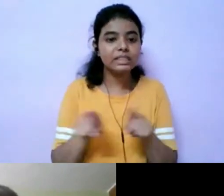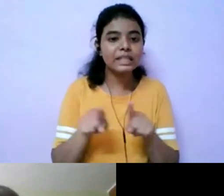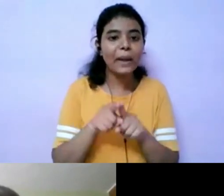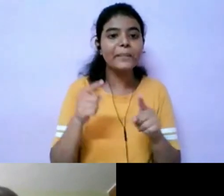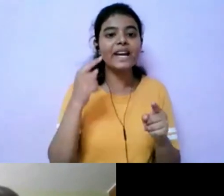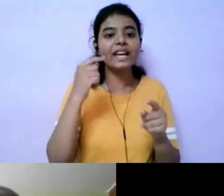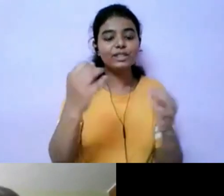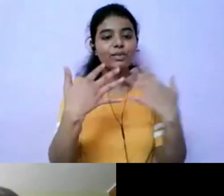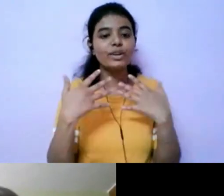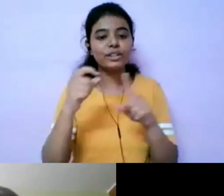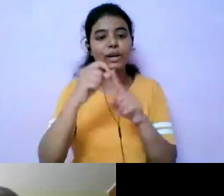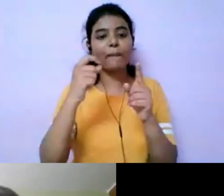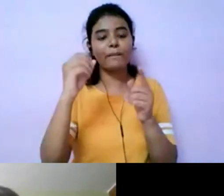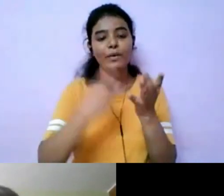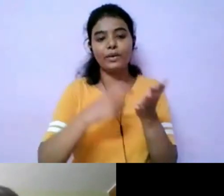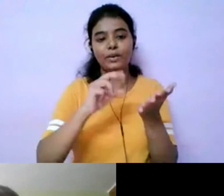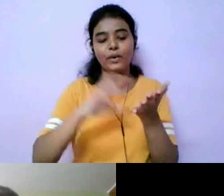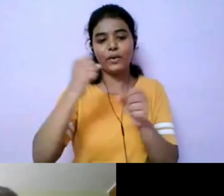pornography?